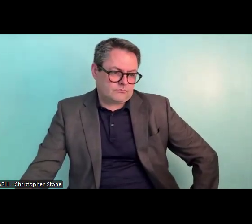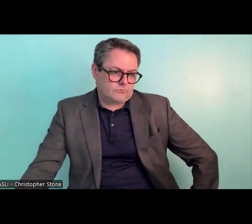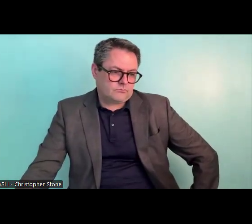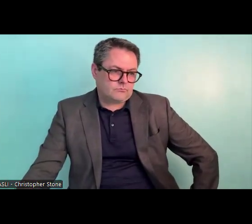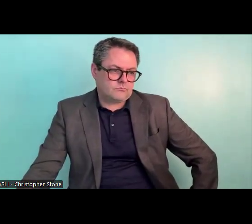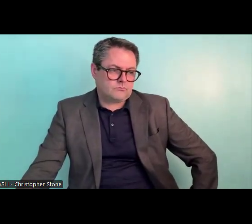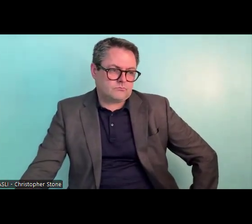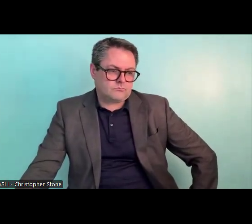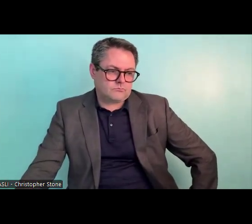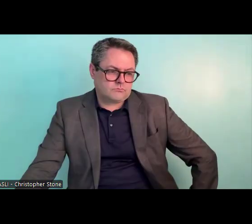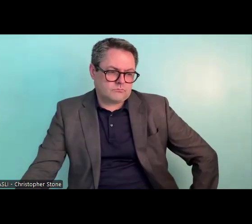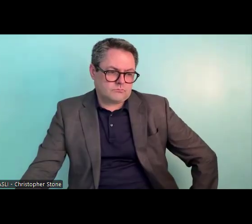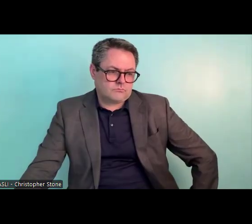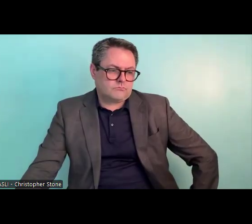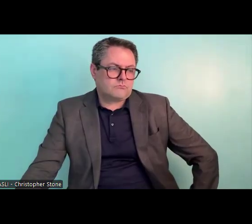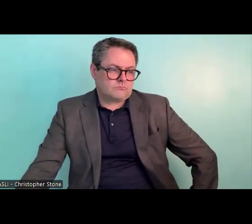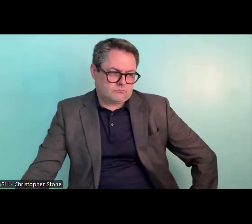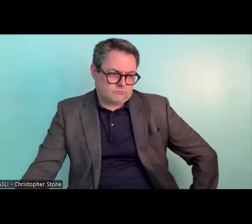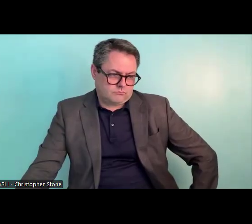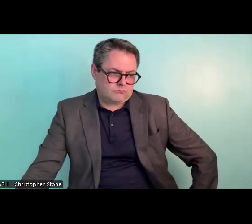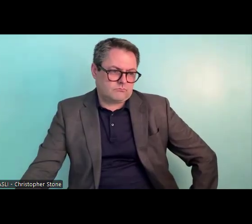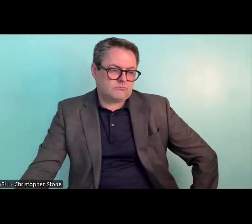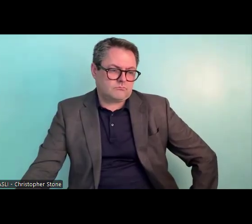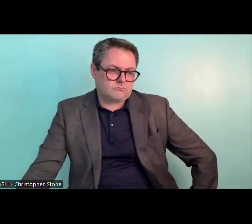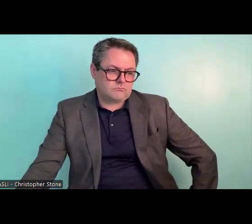systems more complicated.